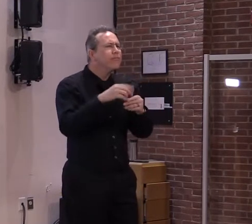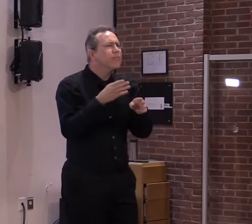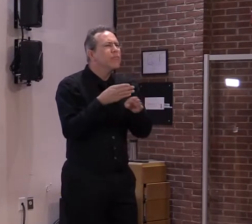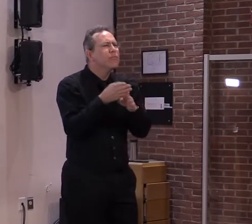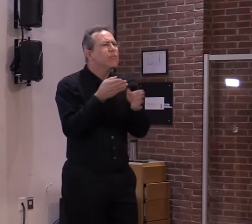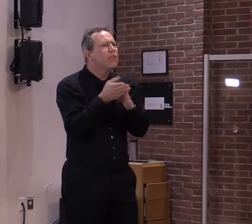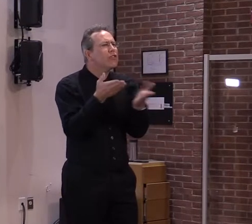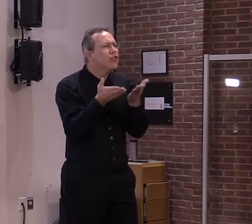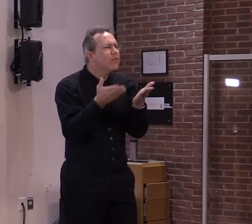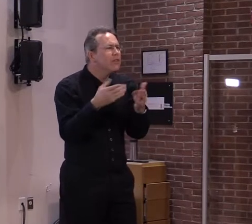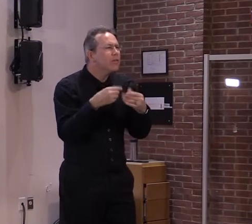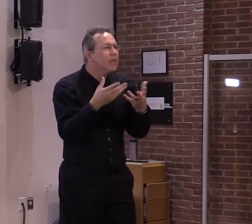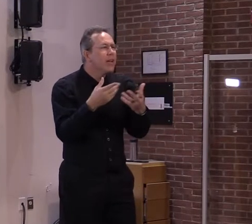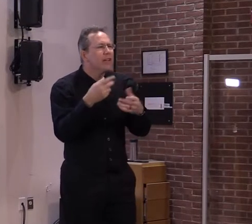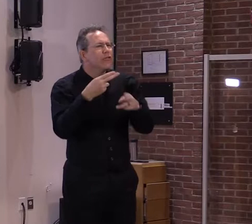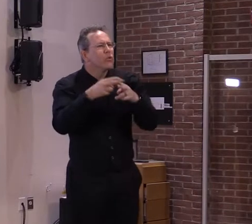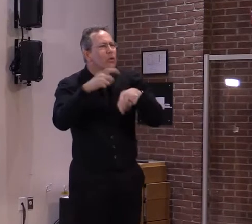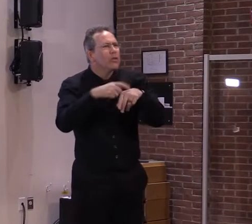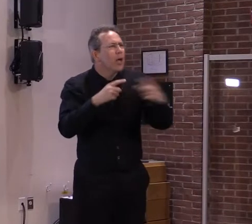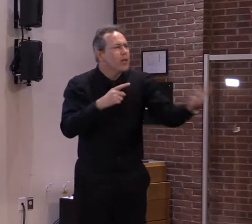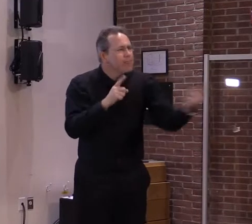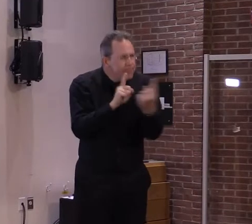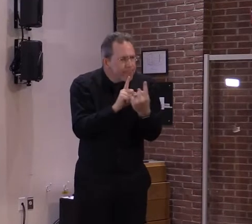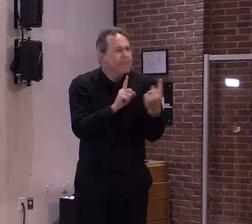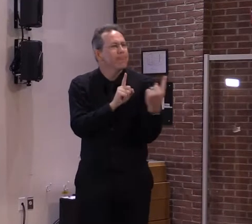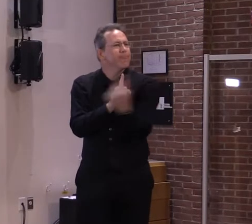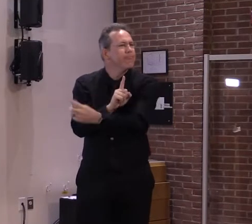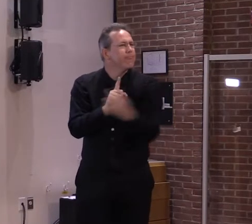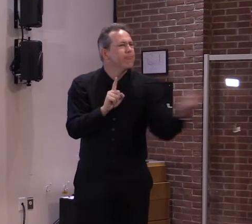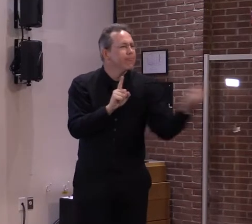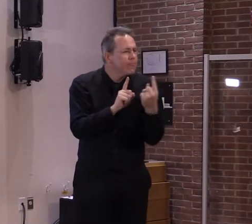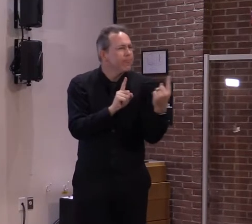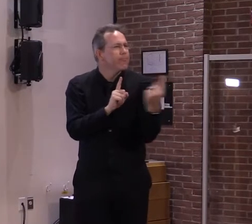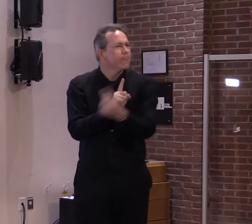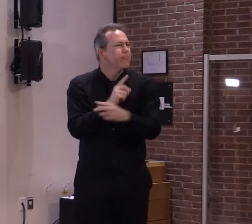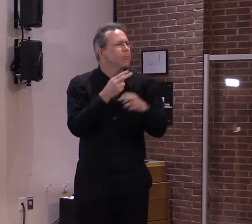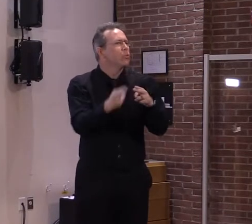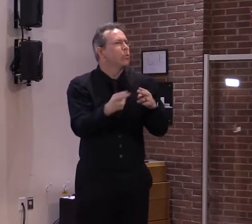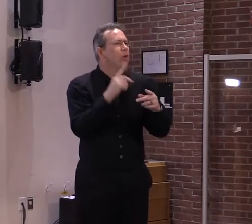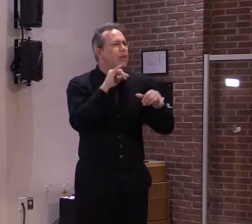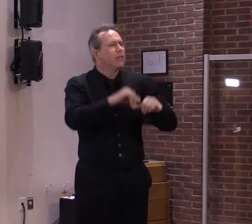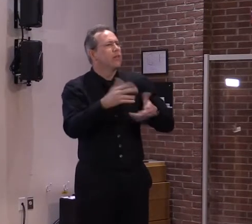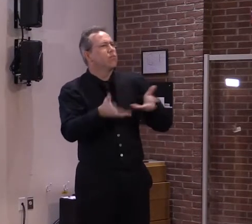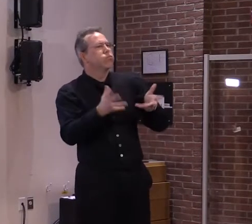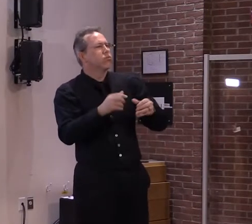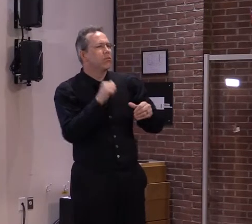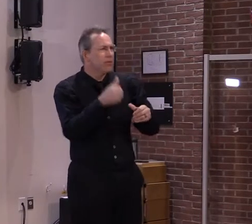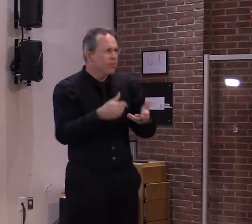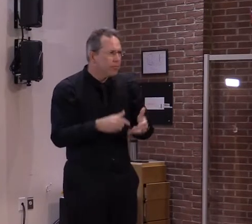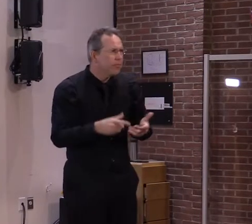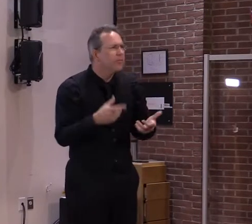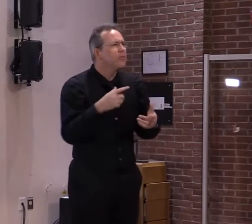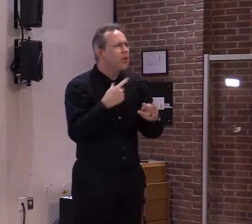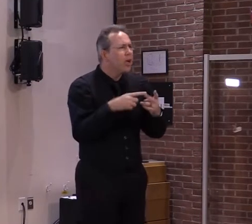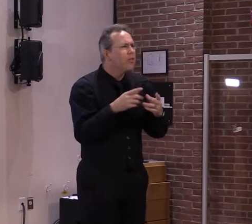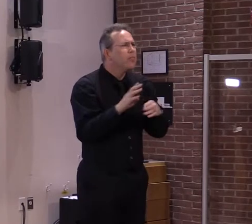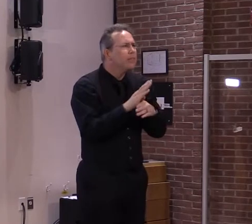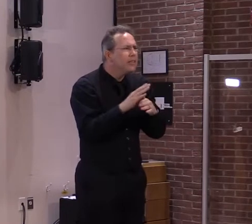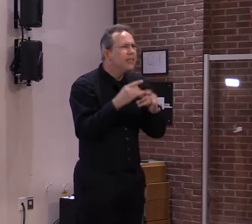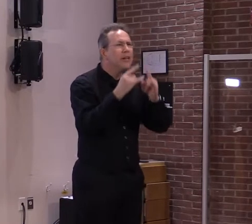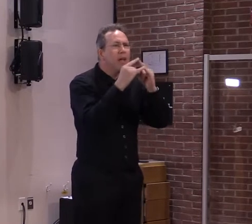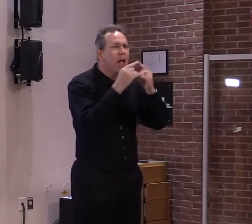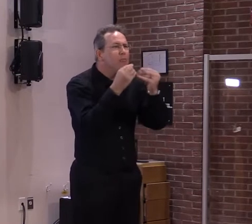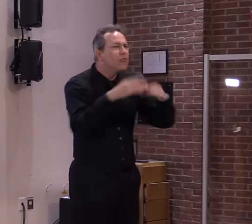retail operations, lodging, campgrounds, and other accommodations. Group B will move to